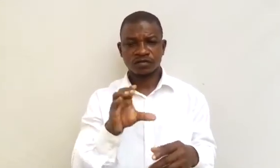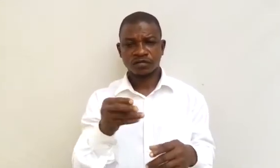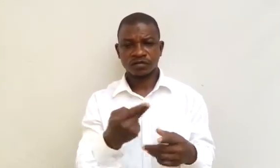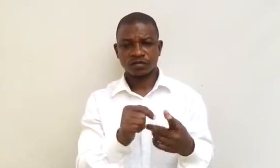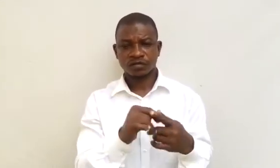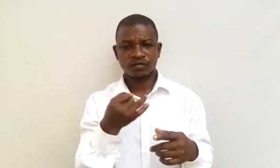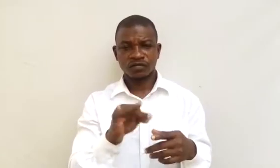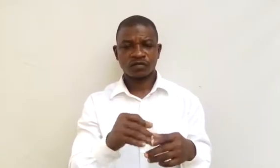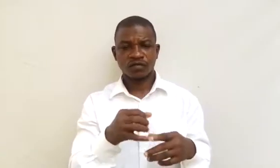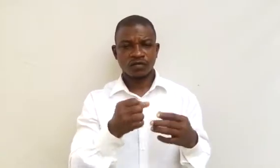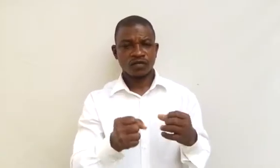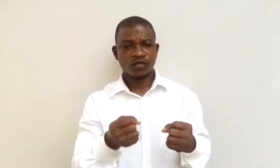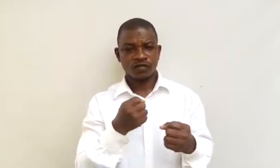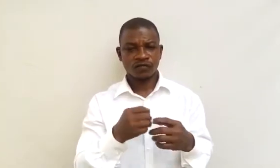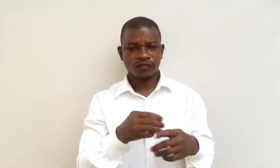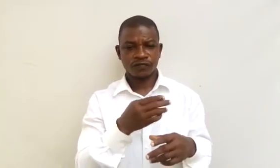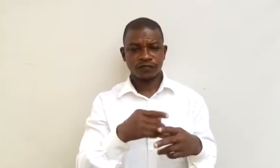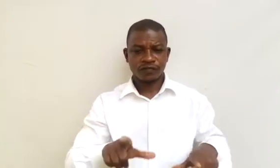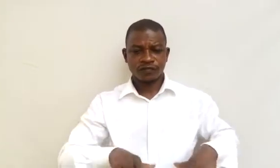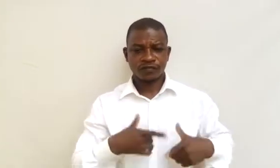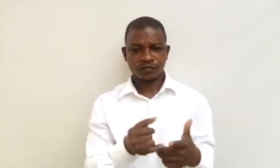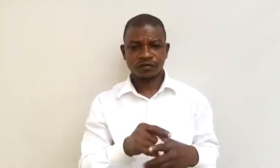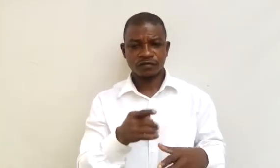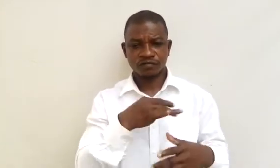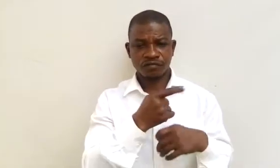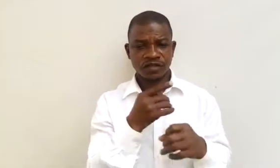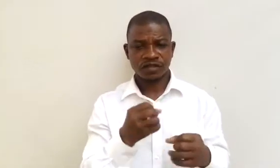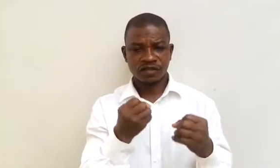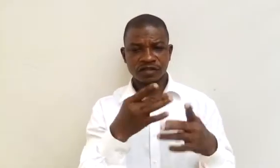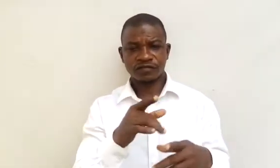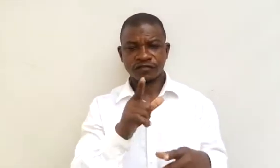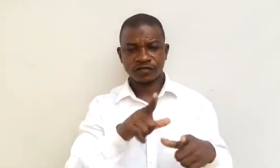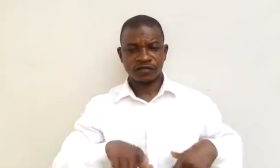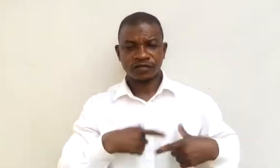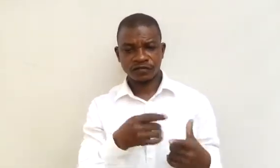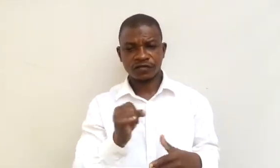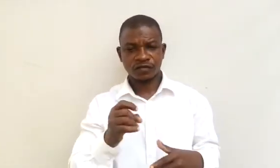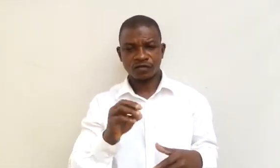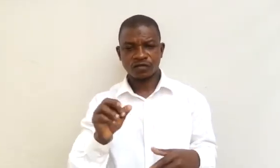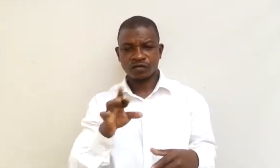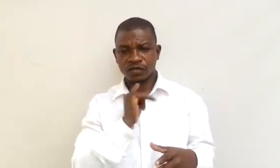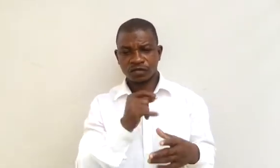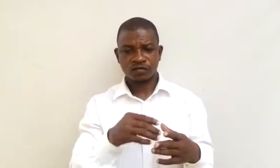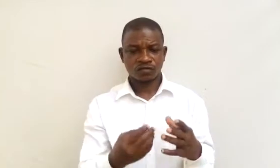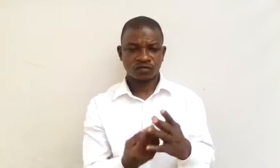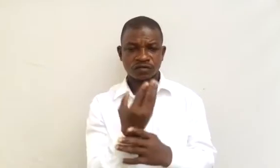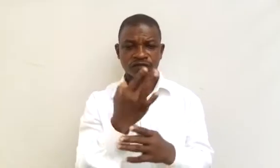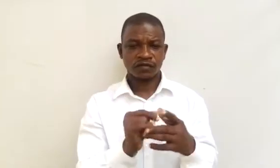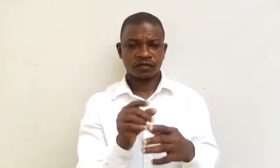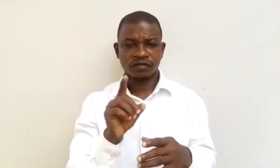survival. Many living organisms had to develop adaptations in order